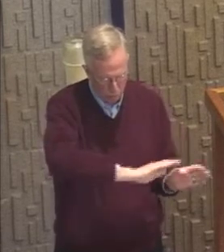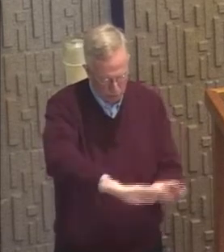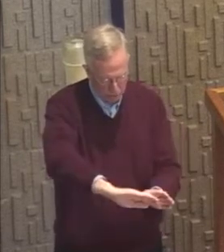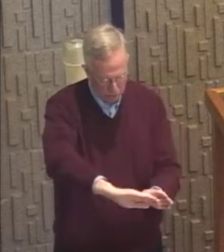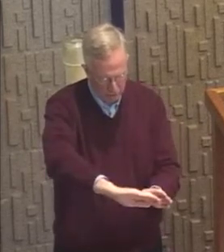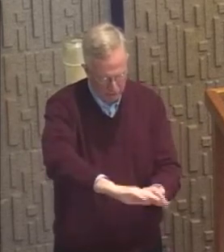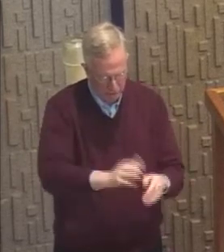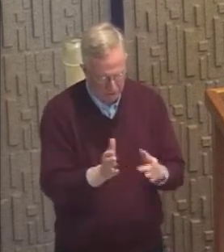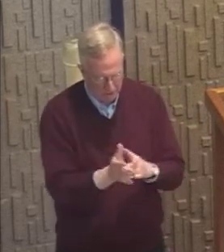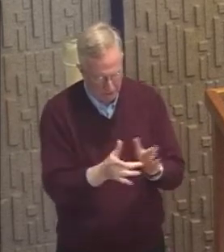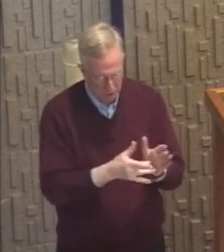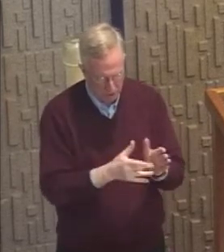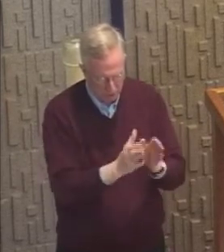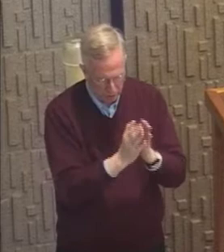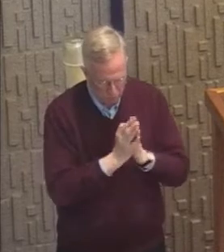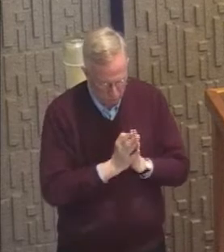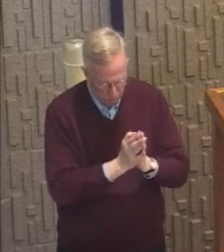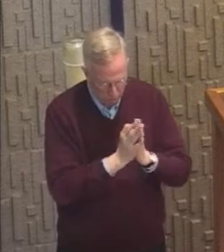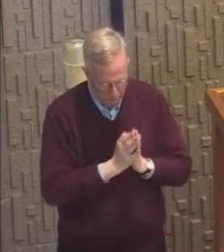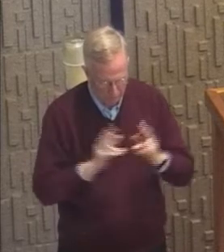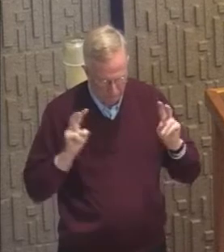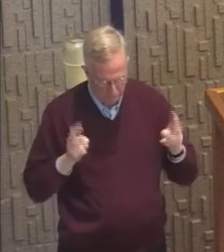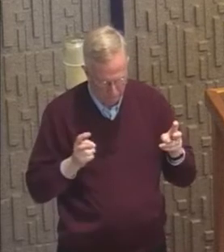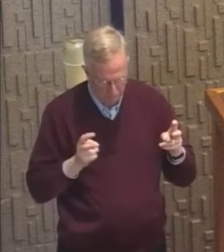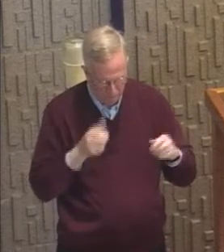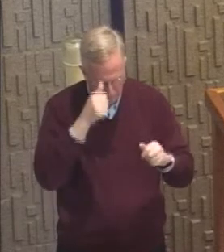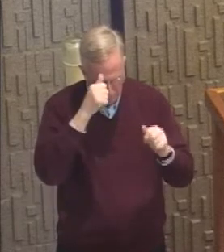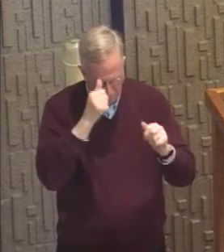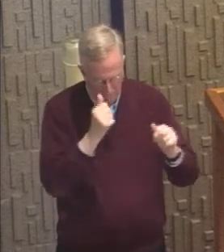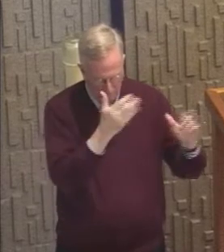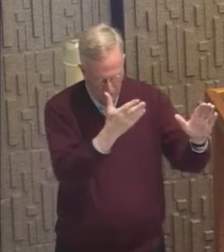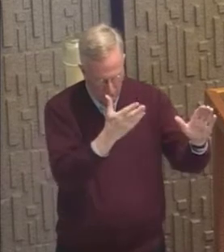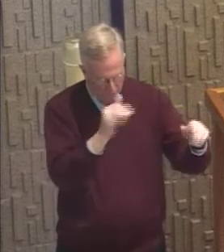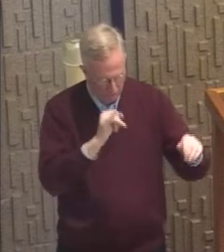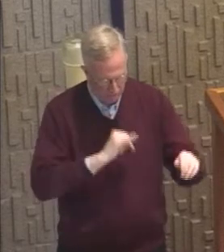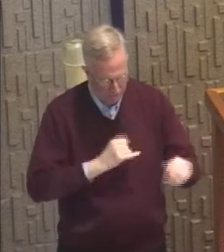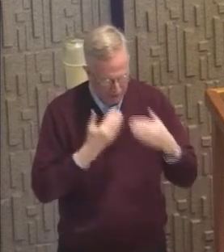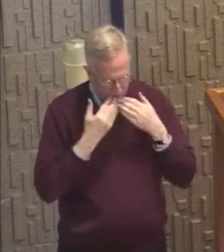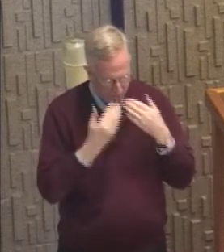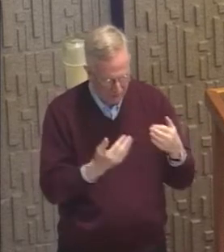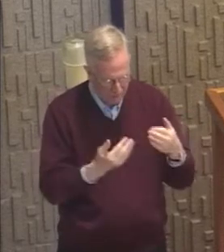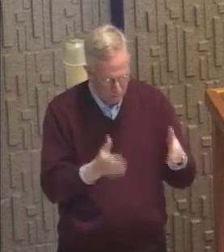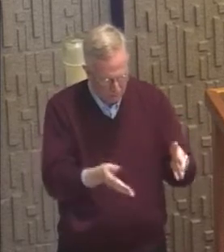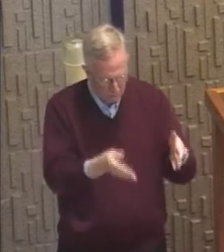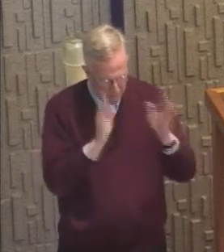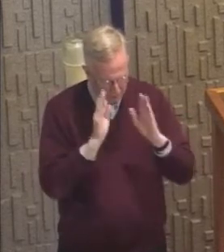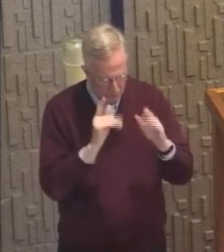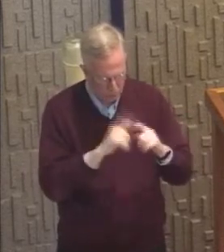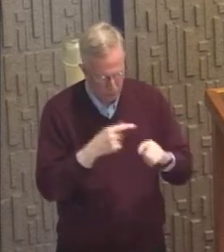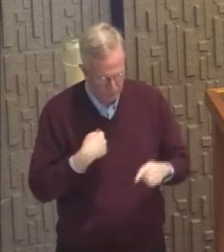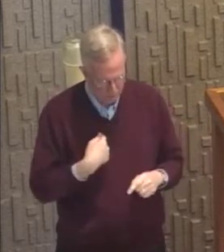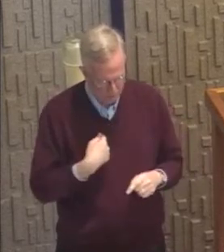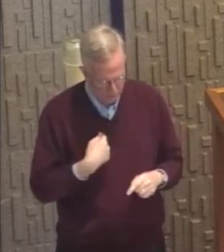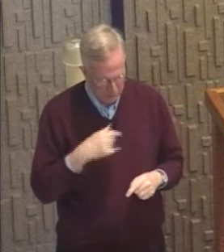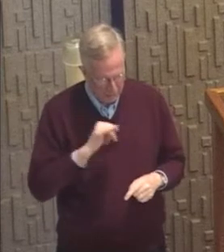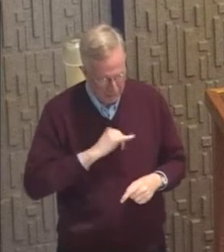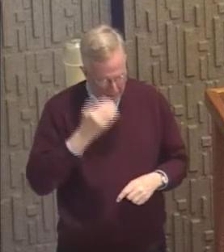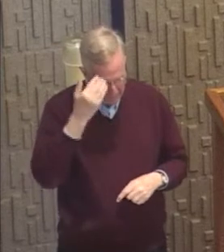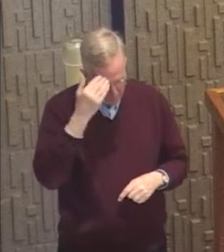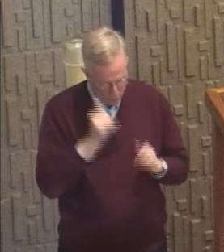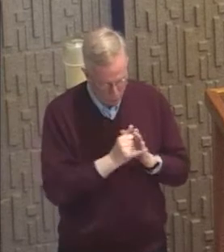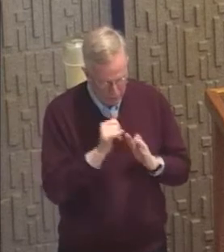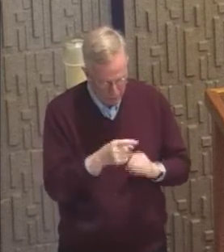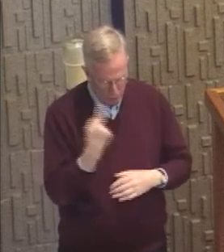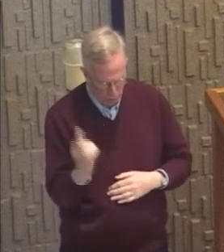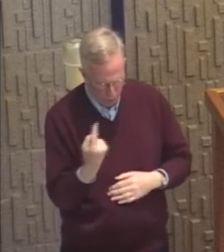the stone, and Jesus raised his eyes and said, Father, I give you, I thank you for hearing me. I